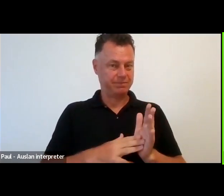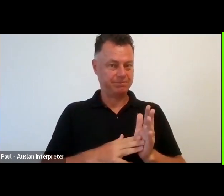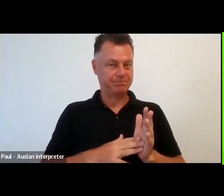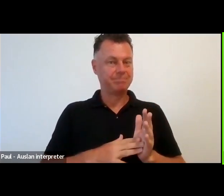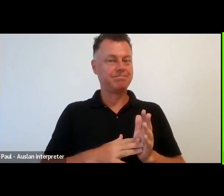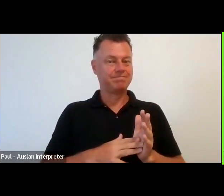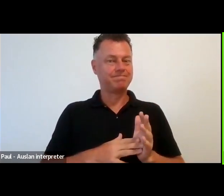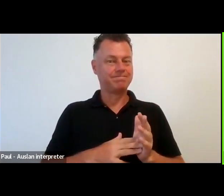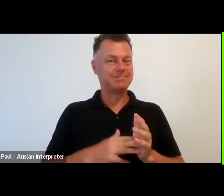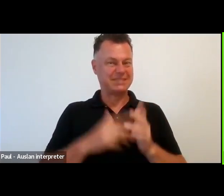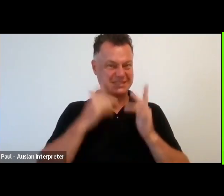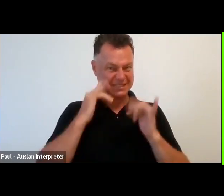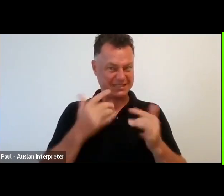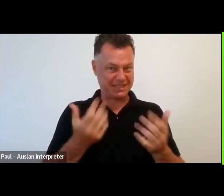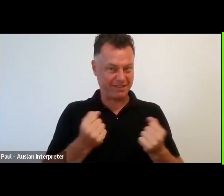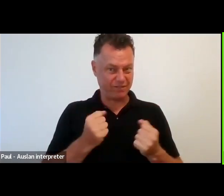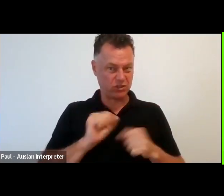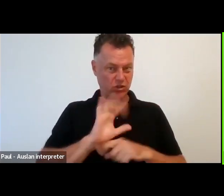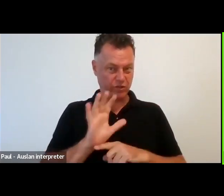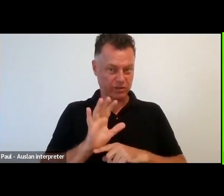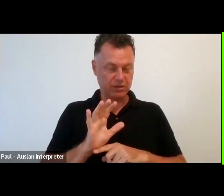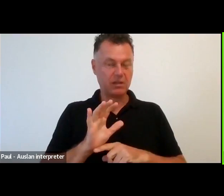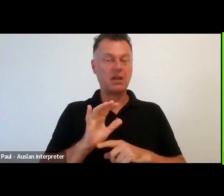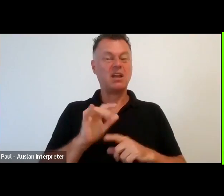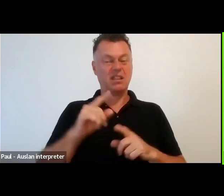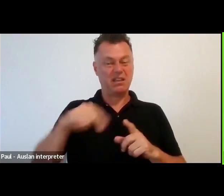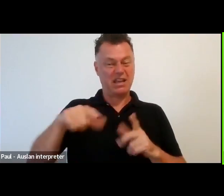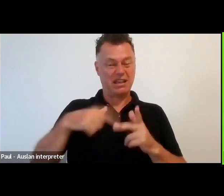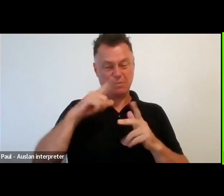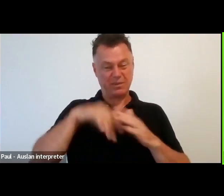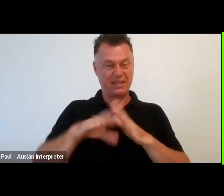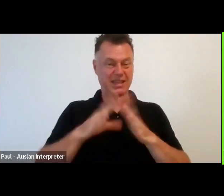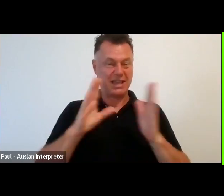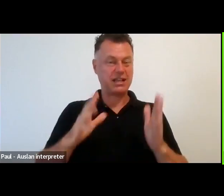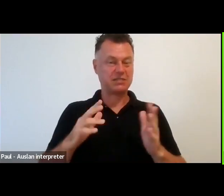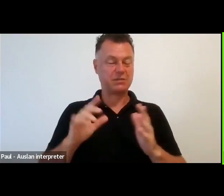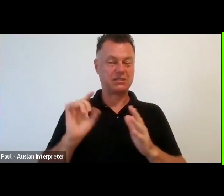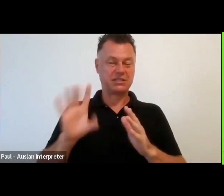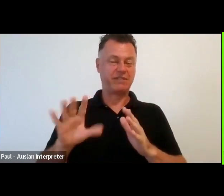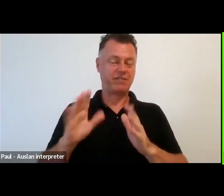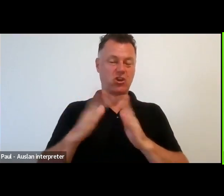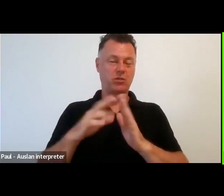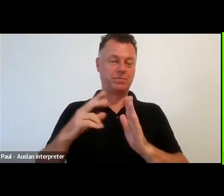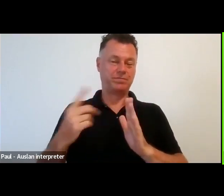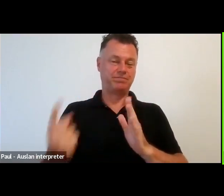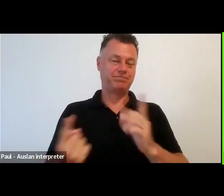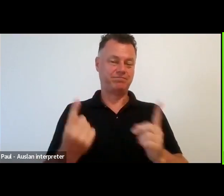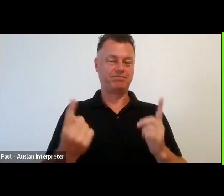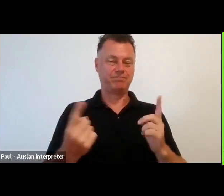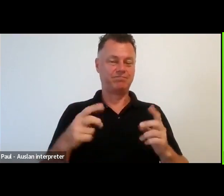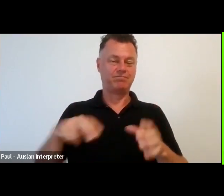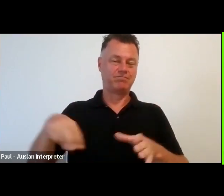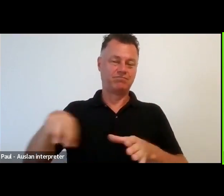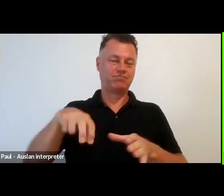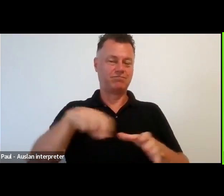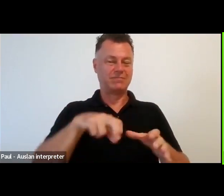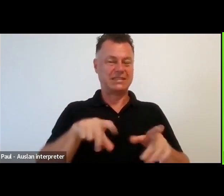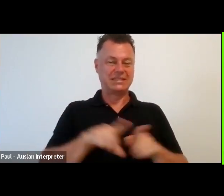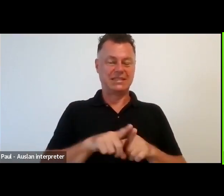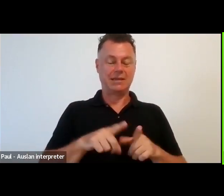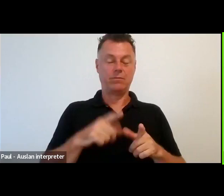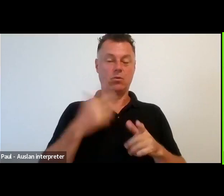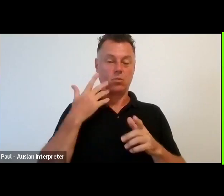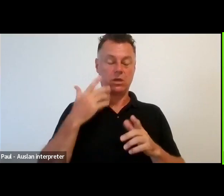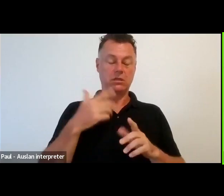to see if they've got COVID, and will need to isolate too. On the other end, they need to isolate and for a period of 7 days as well from the time that the